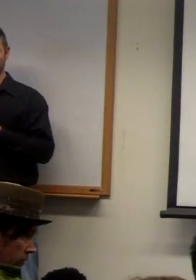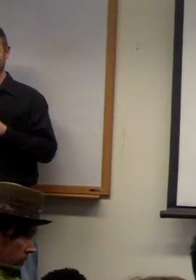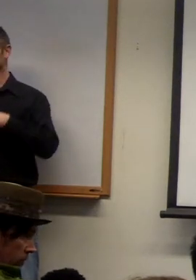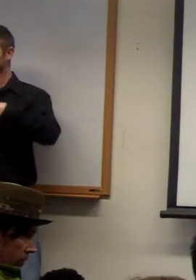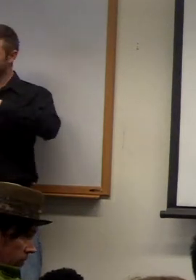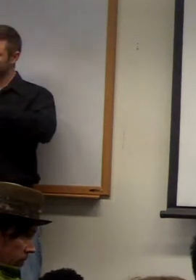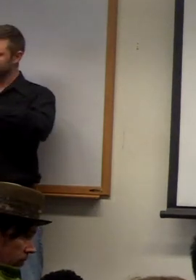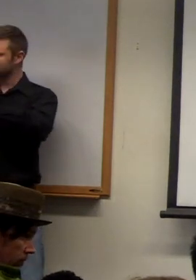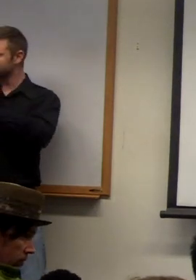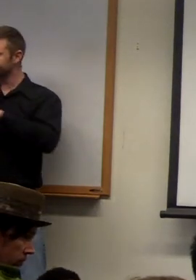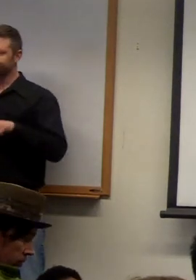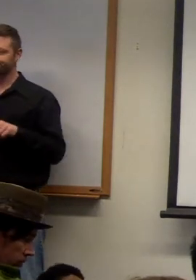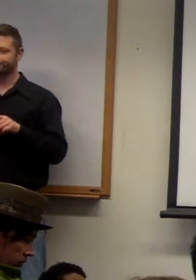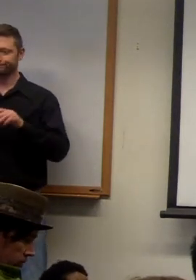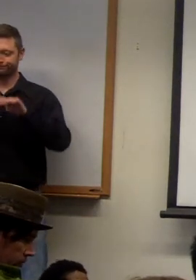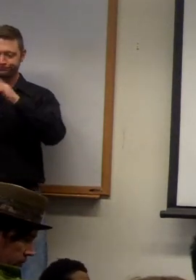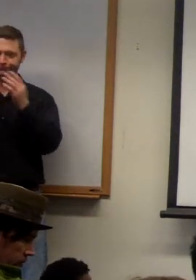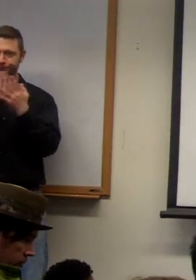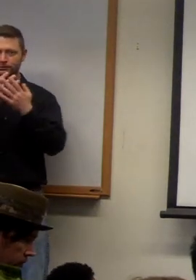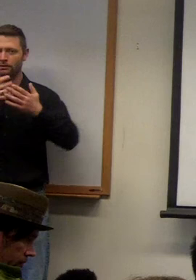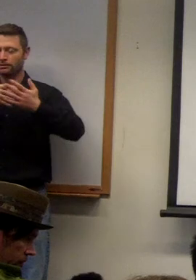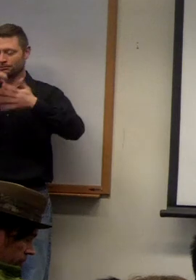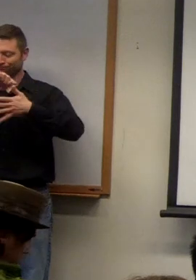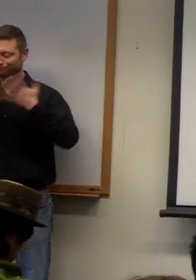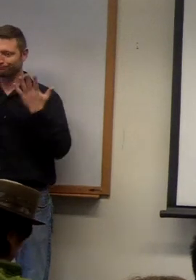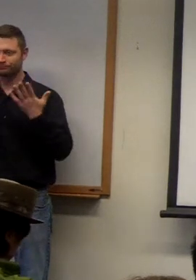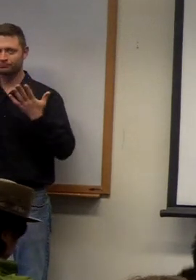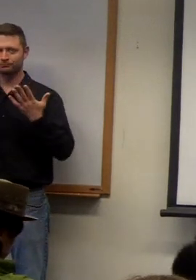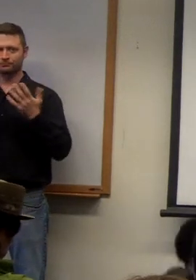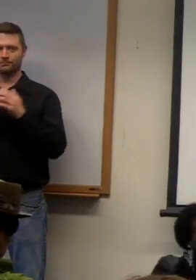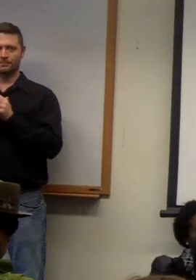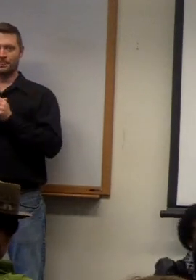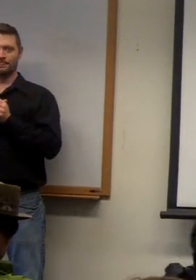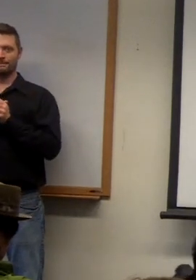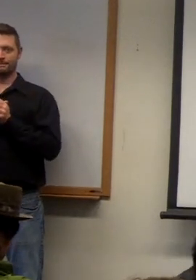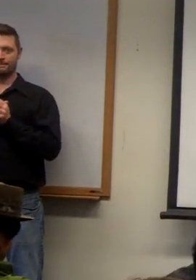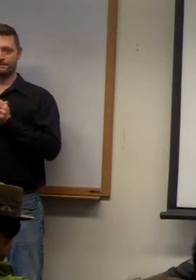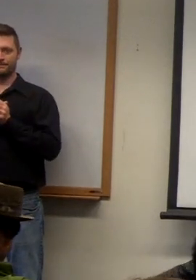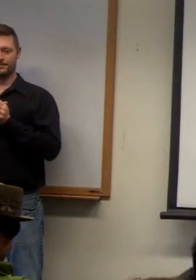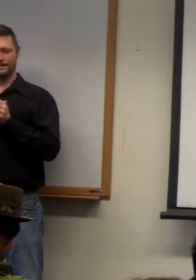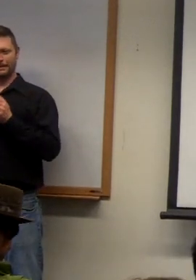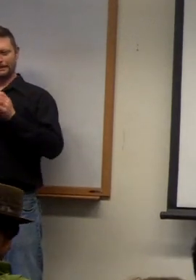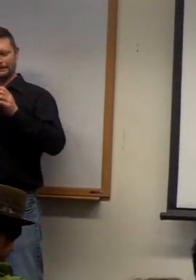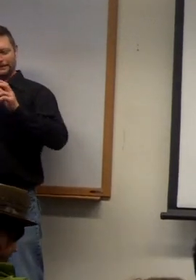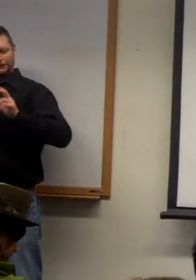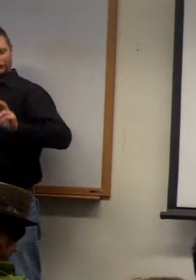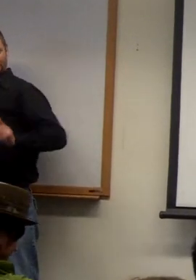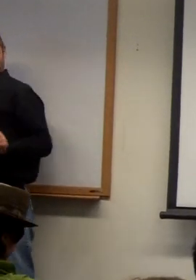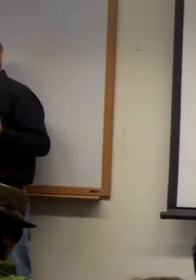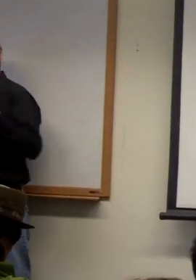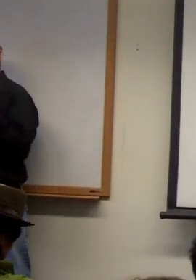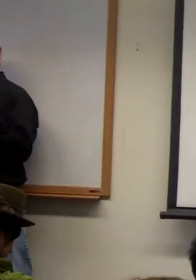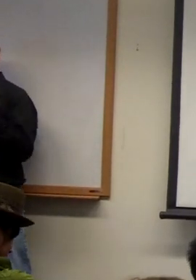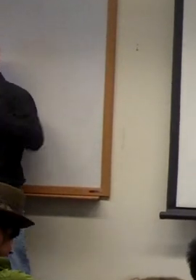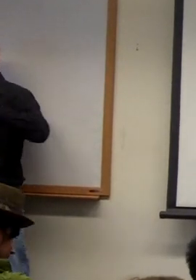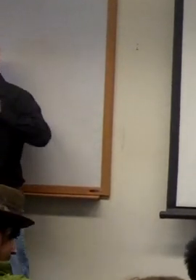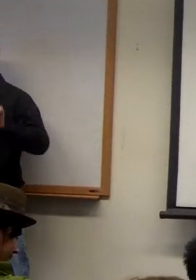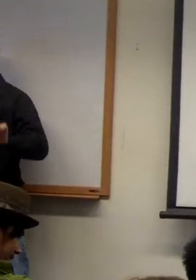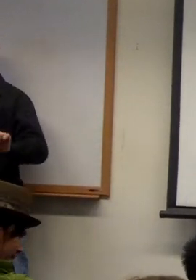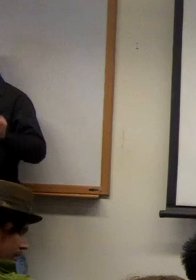she didn't want to give up her seat, she went to jail, you know, all of this great stuff happened. But not really thinking that